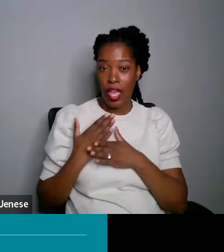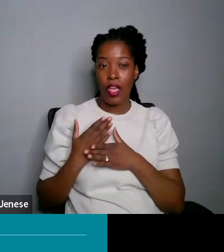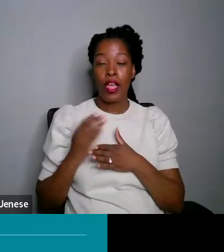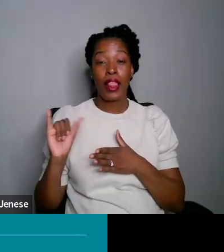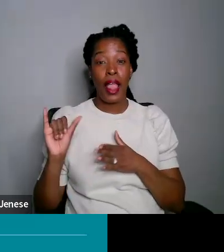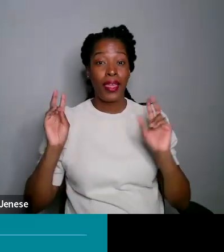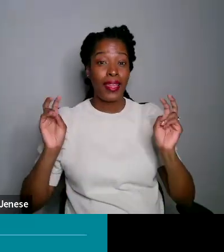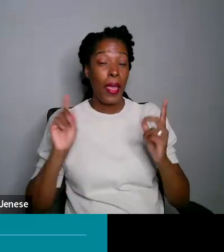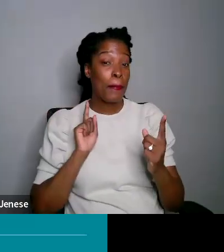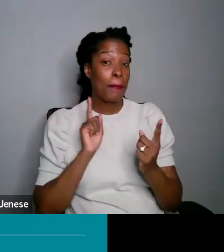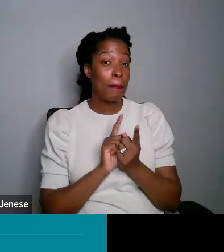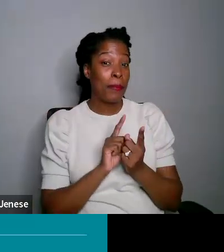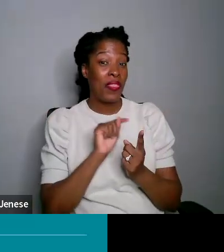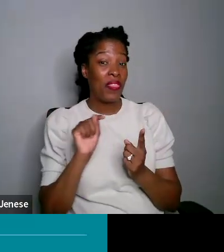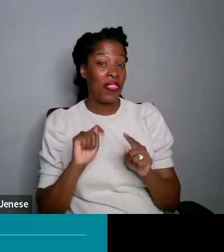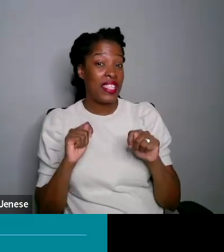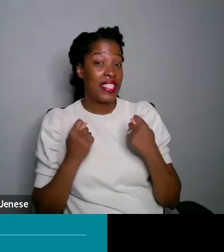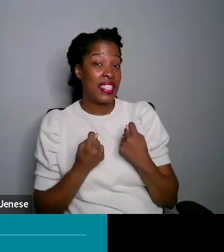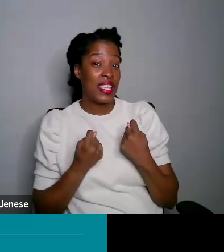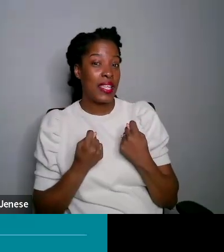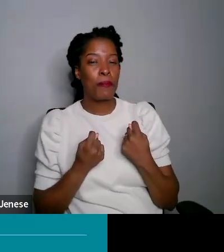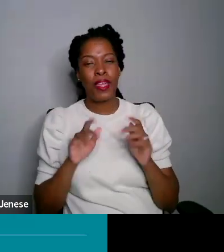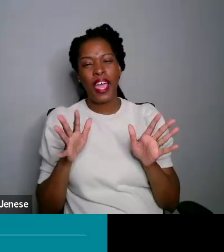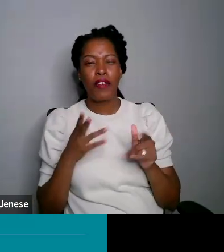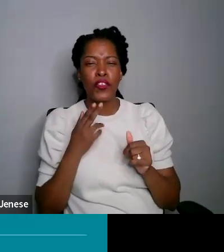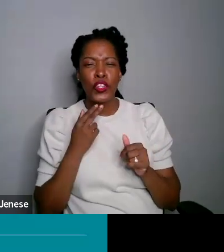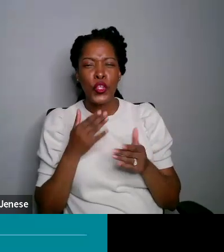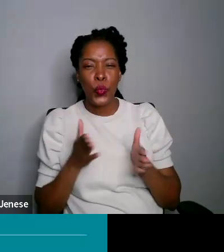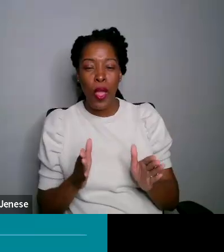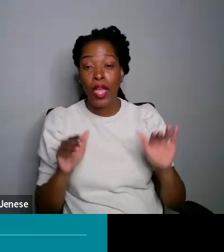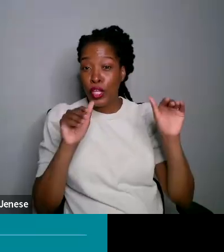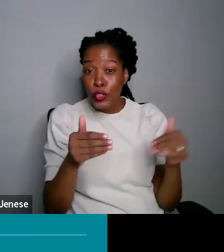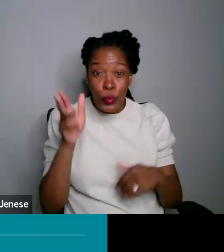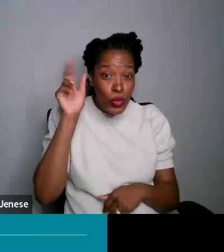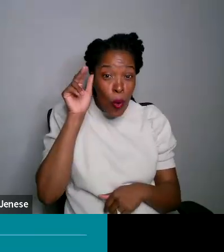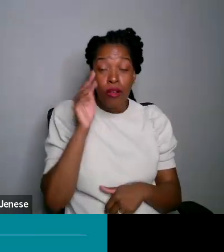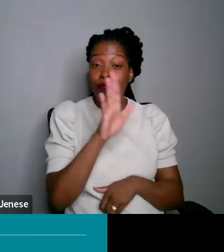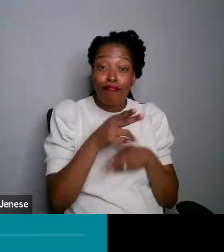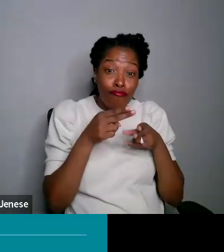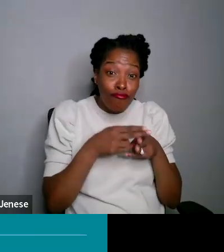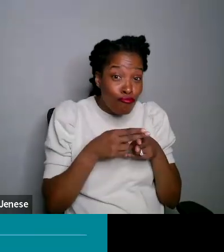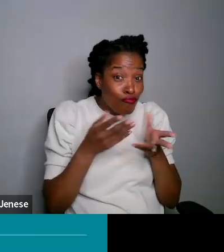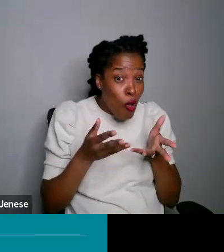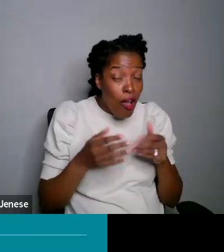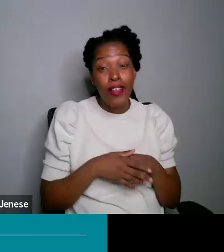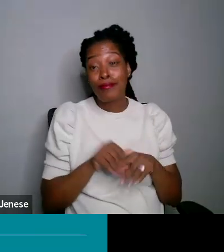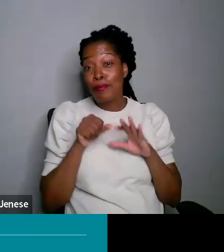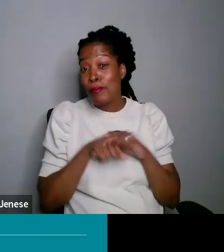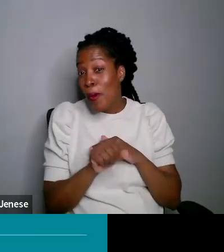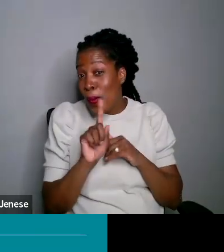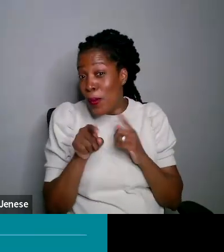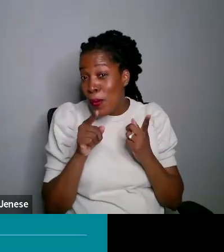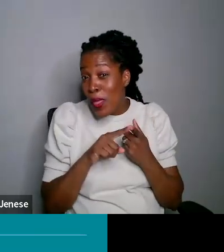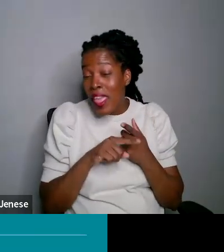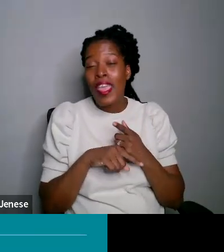team posts, kind of, quirky, cutesy way. Introduce them, share their names, share a little bit about them. I think